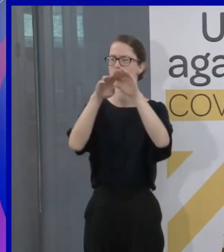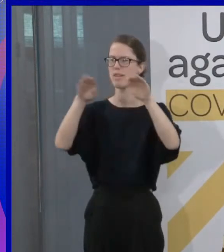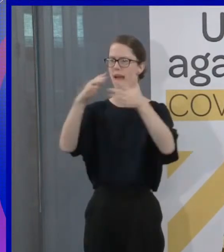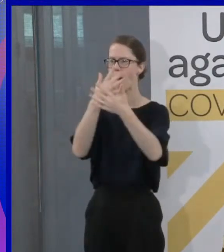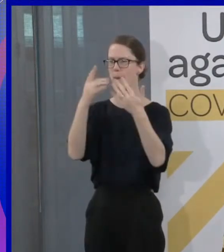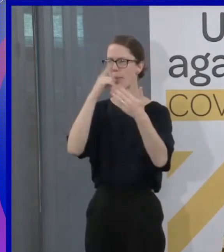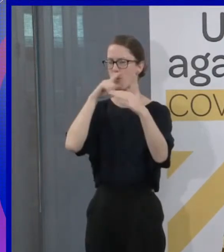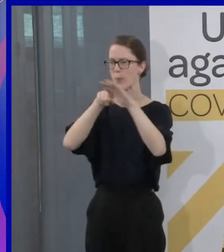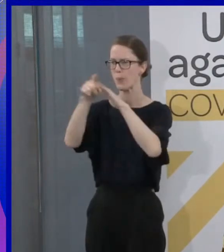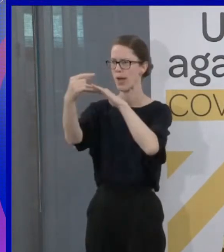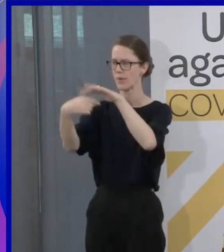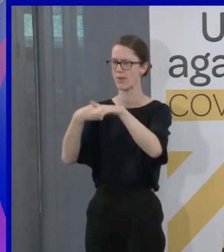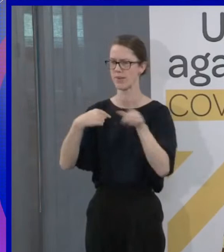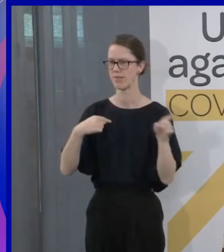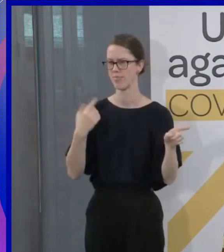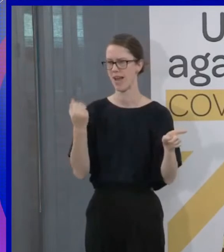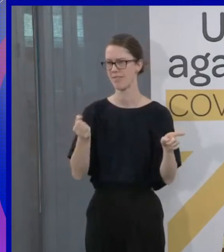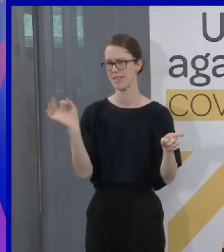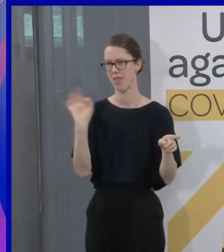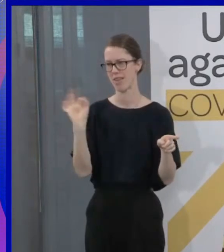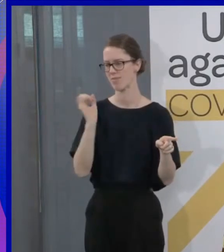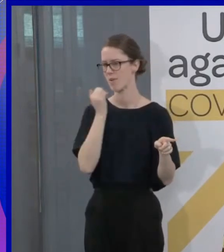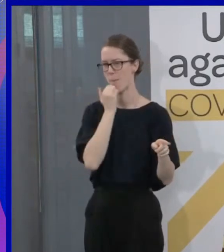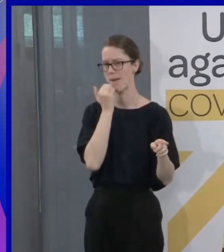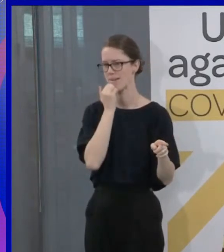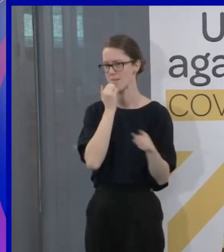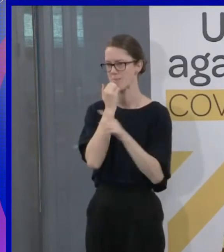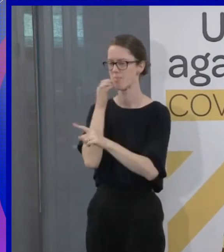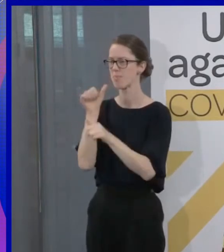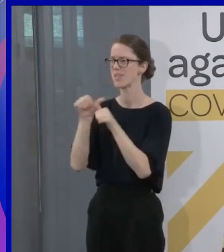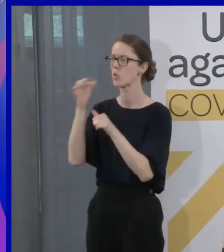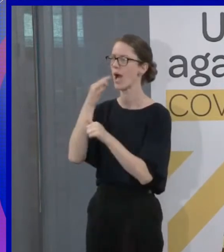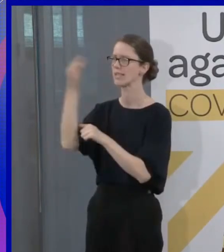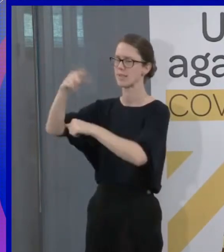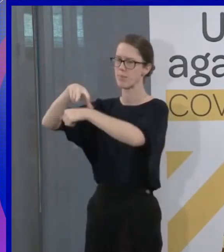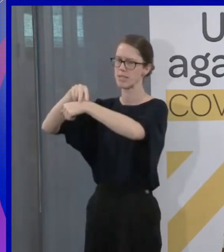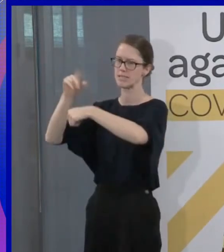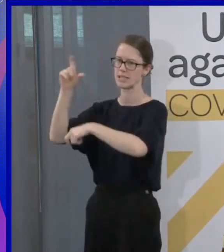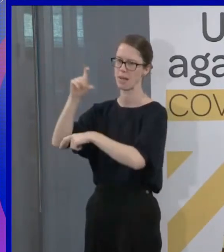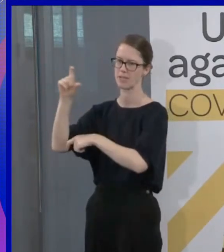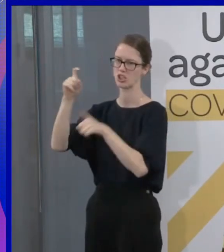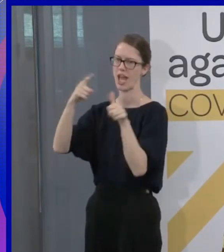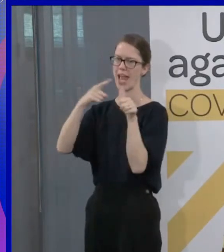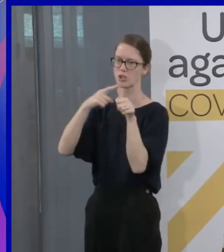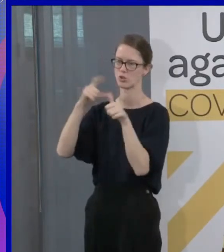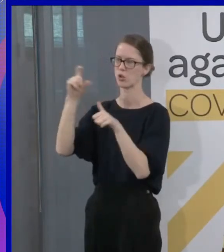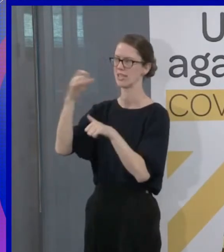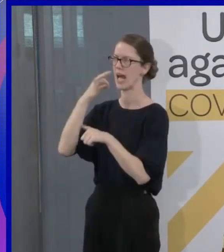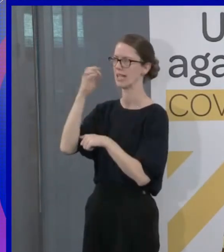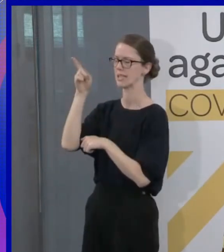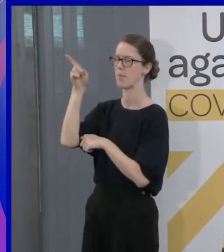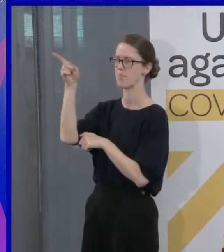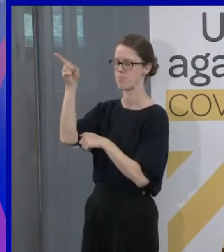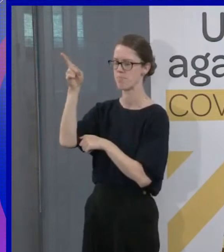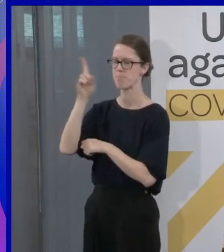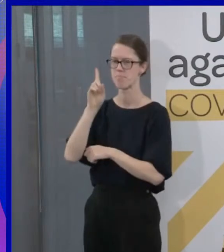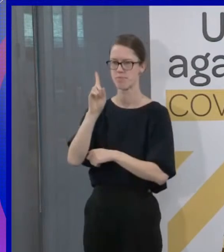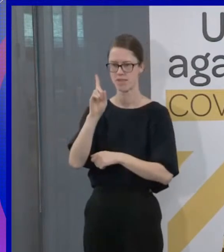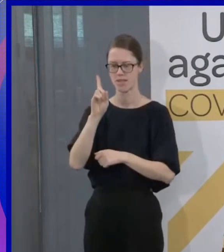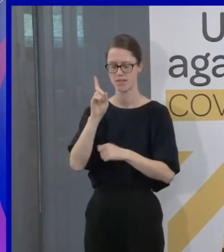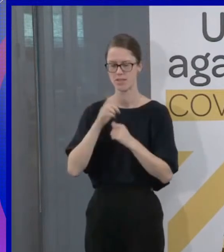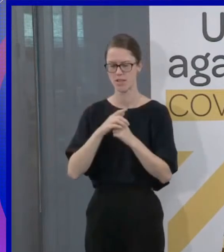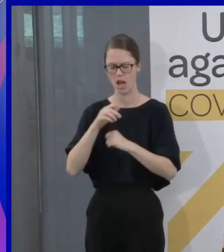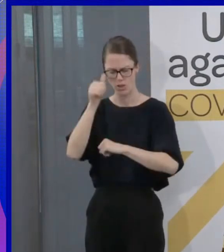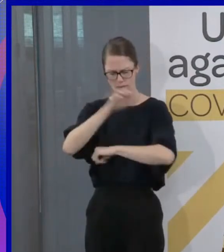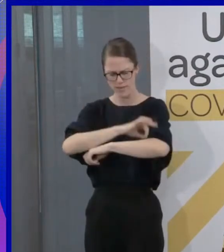you have concerns? I don't have any idea about that. That would be Commissioner Andrew Costa would be able to tell you that. What I can say is I know